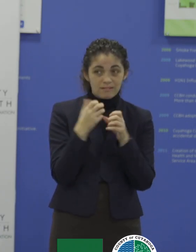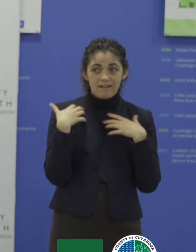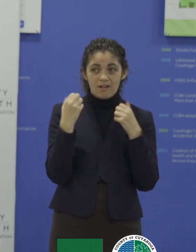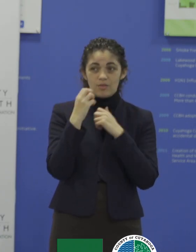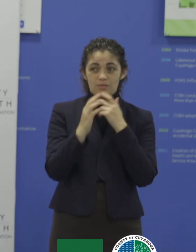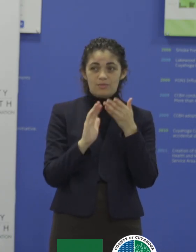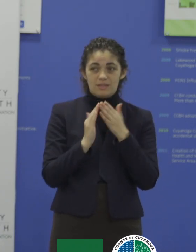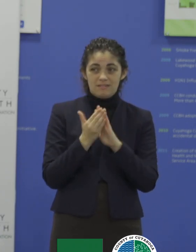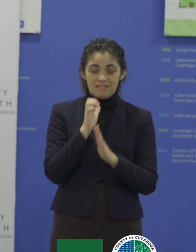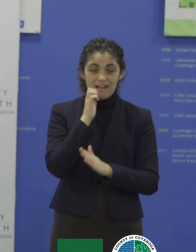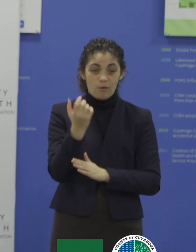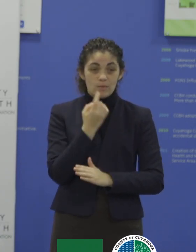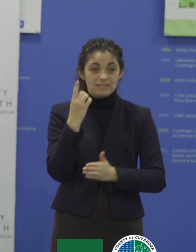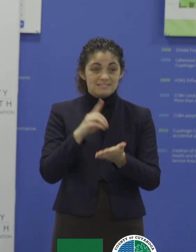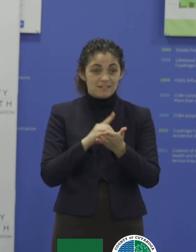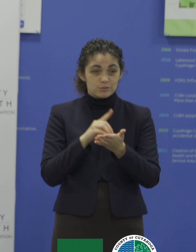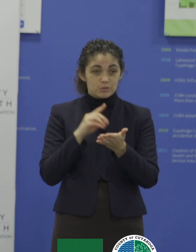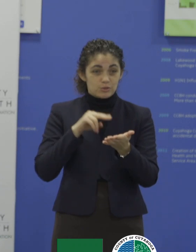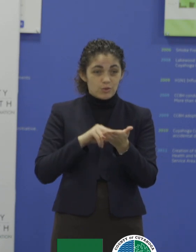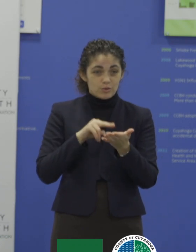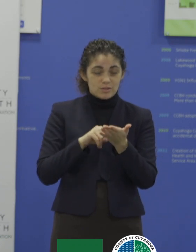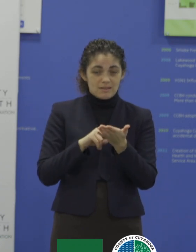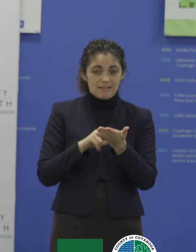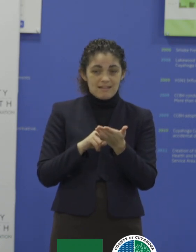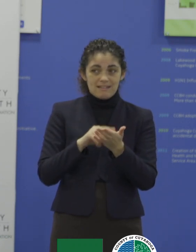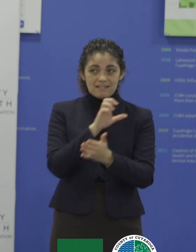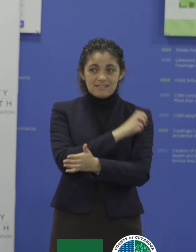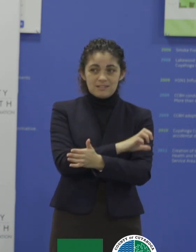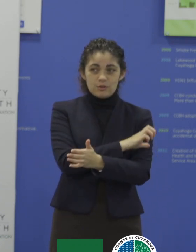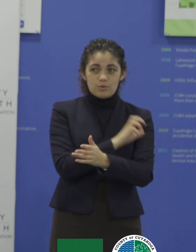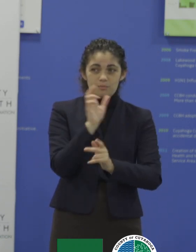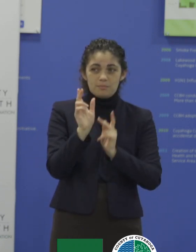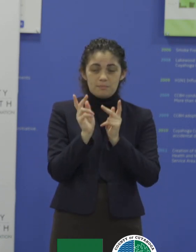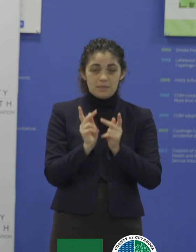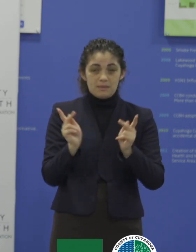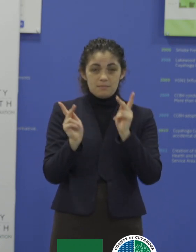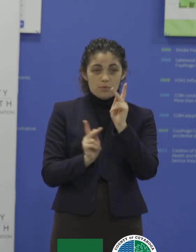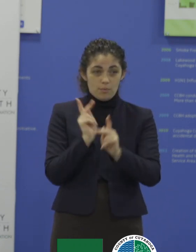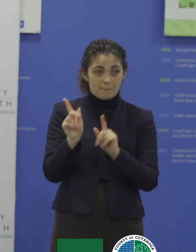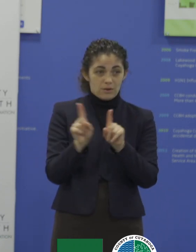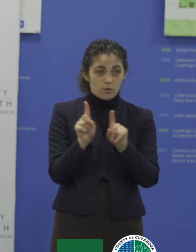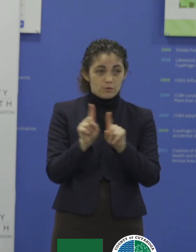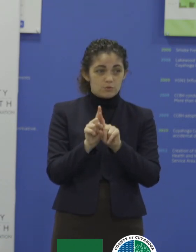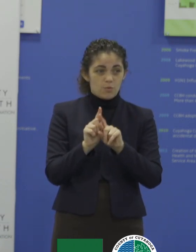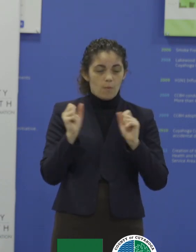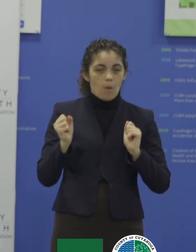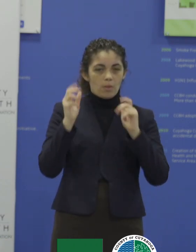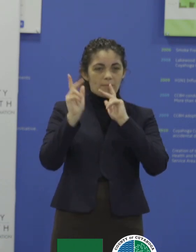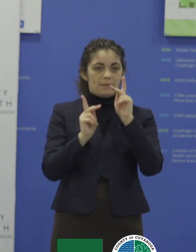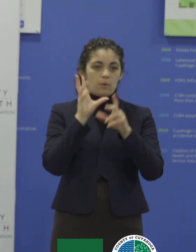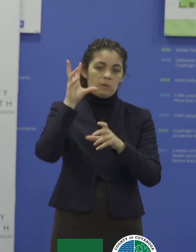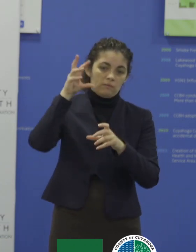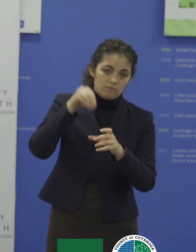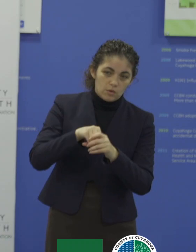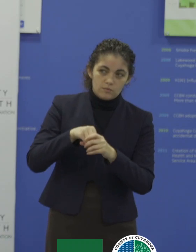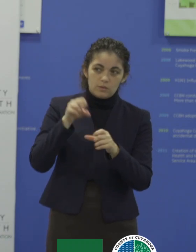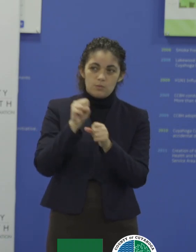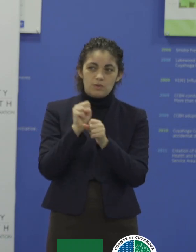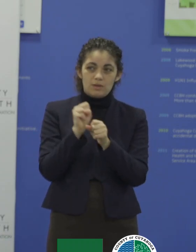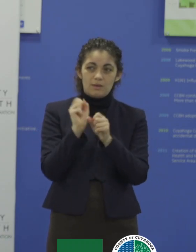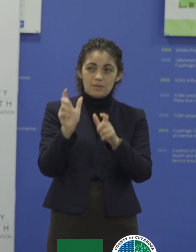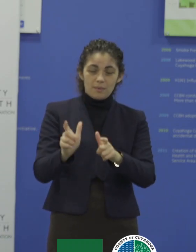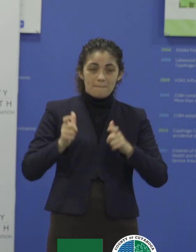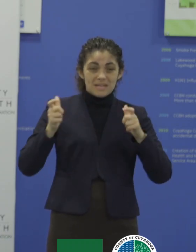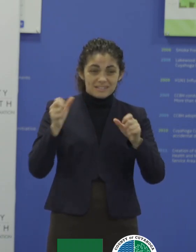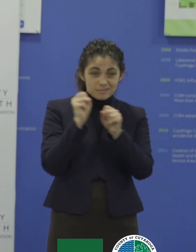not just doctors and nurses and clinical people, but the robust industry of the hospitals in our community, there are some of our